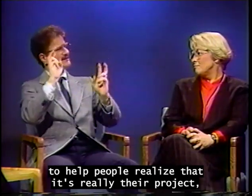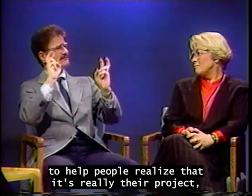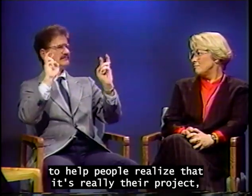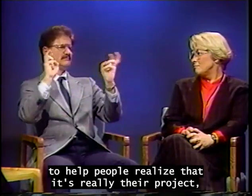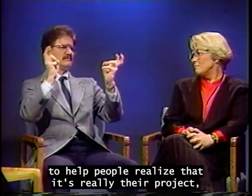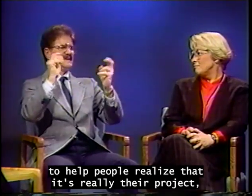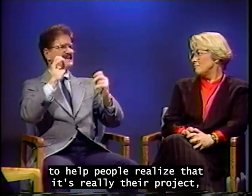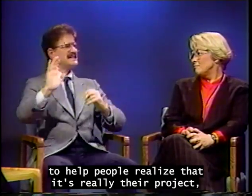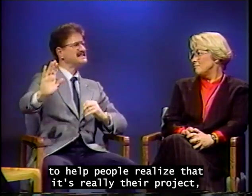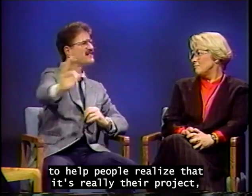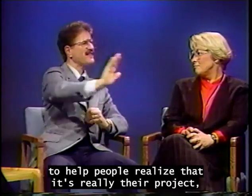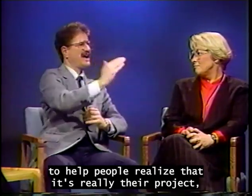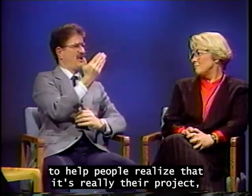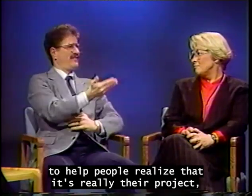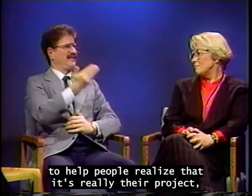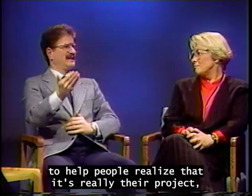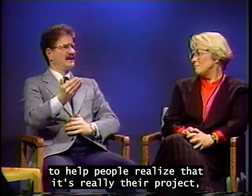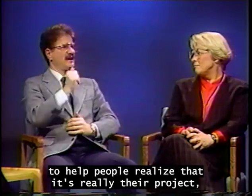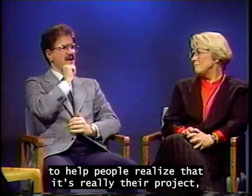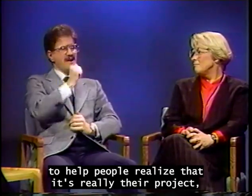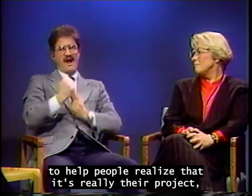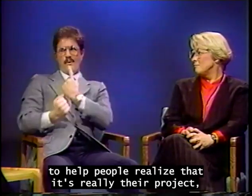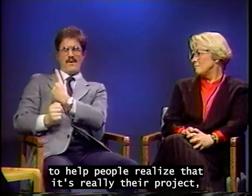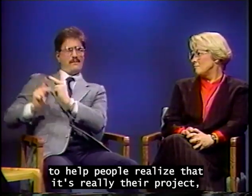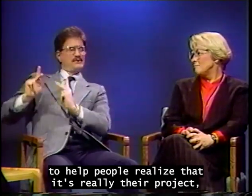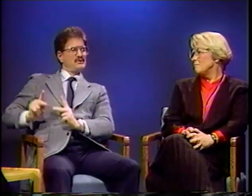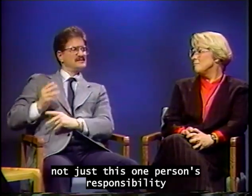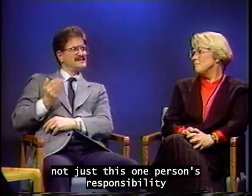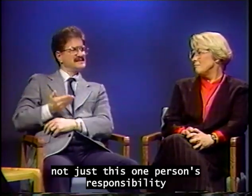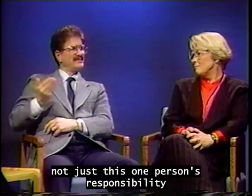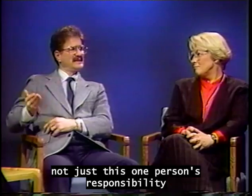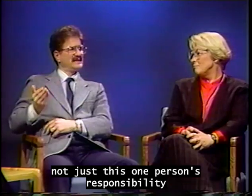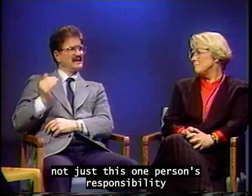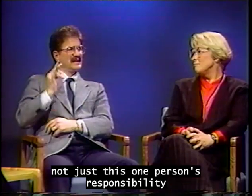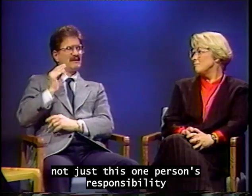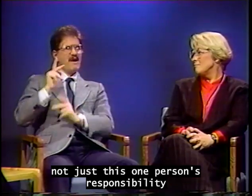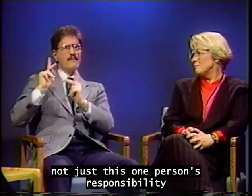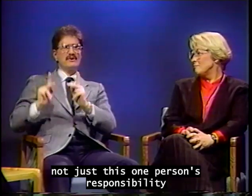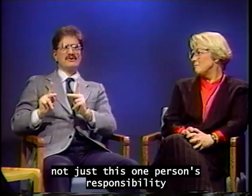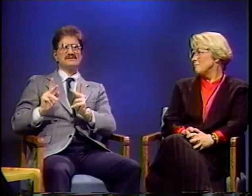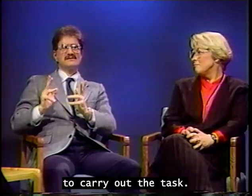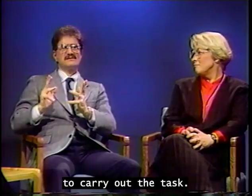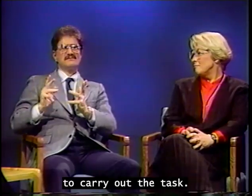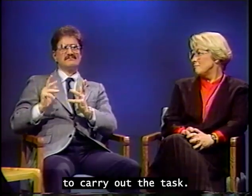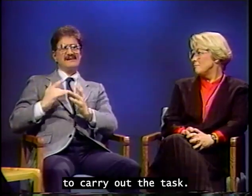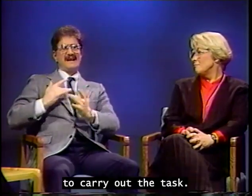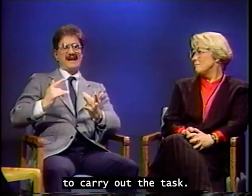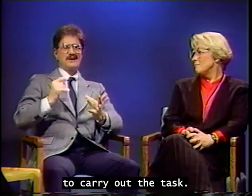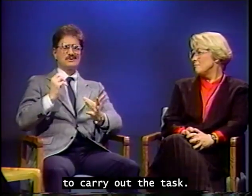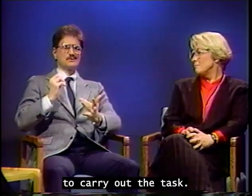realize that it's really their project, not just this one person's responsibility to carry out the task.